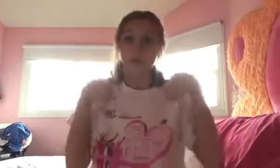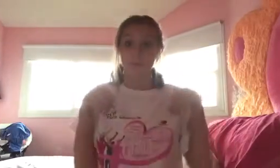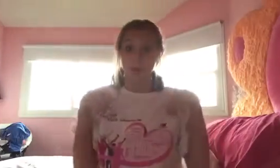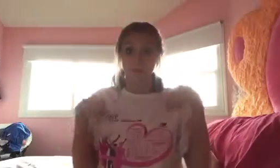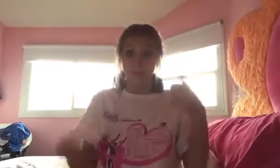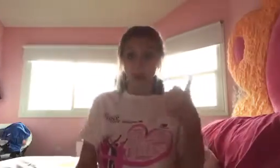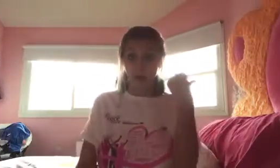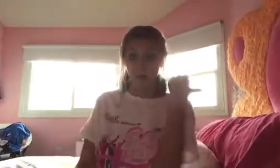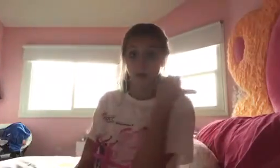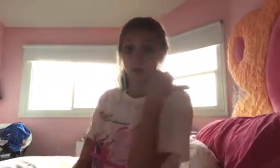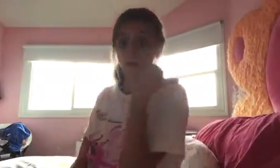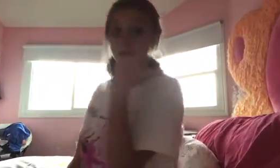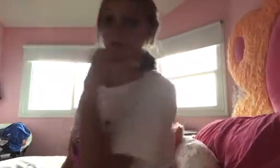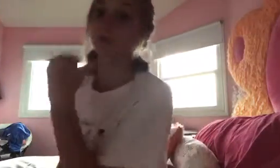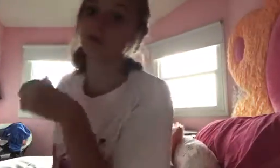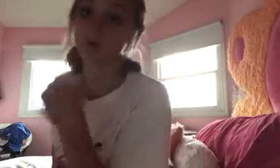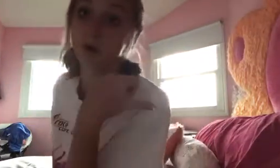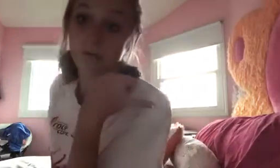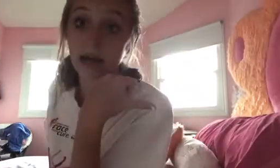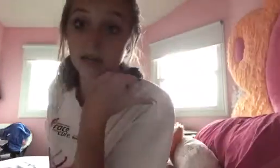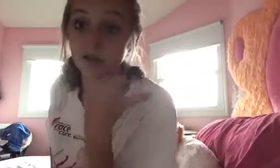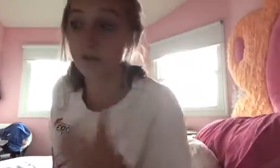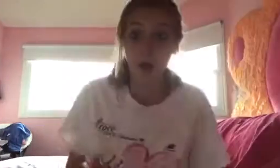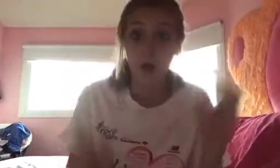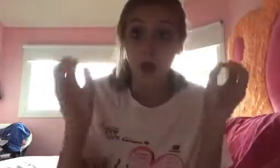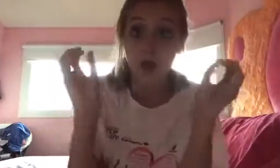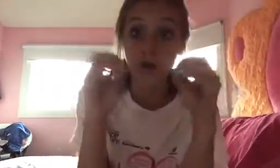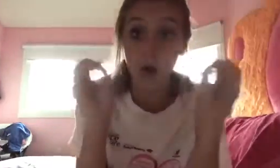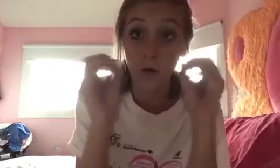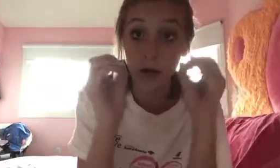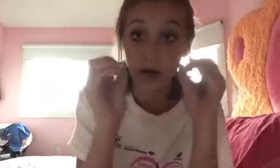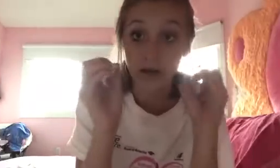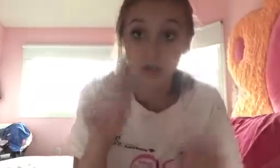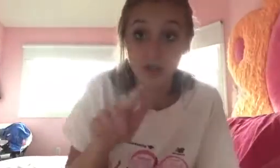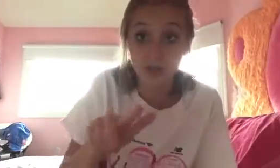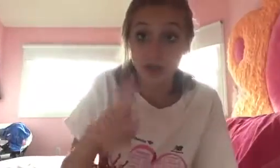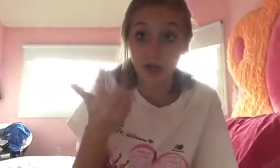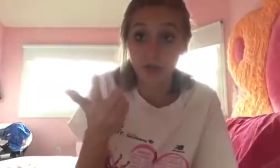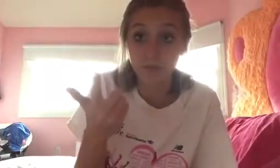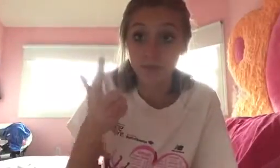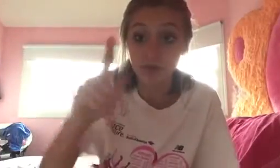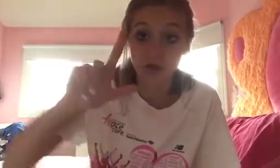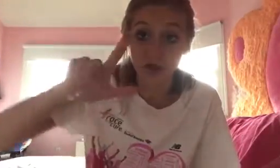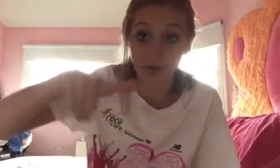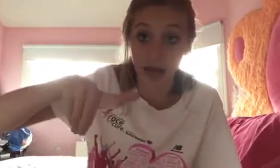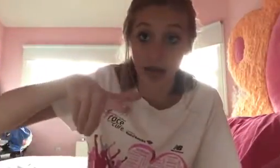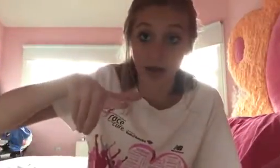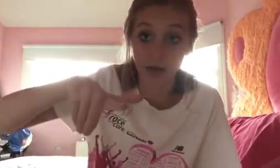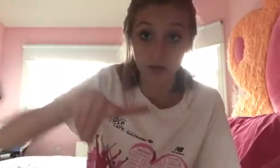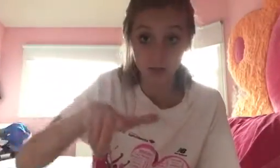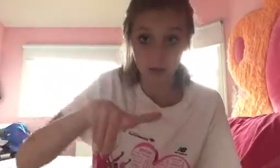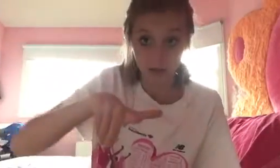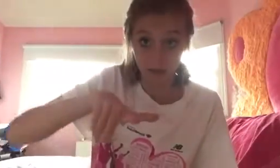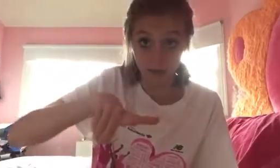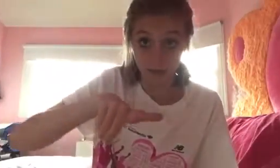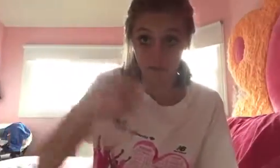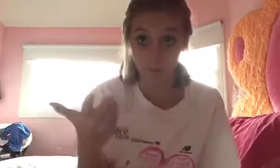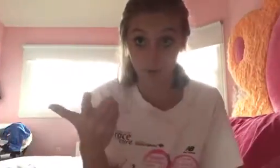me backwards, so you just point behind you. Nowhere to turn, you just do an L and then flip it